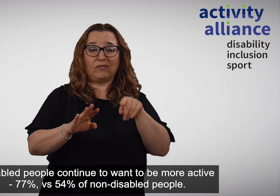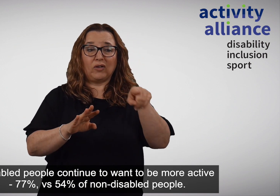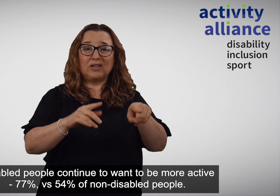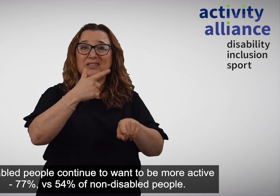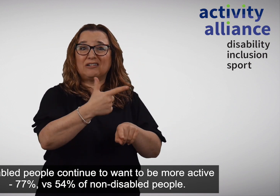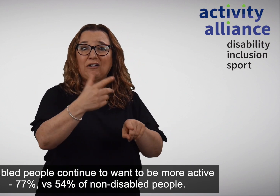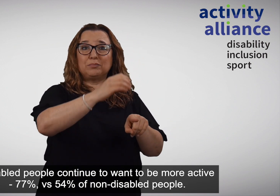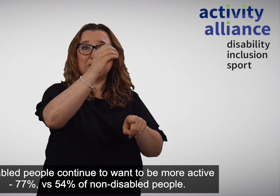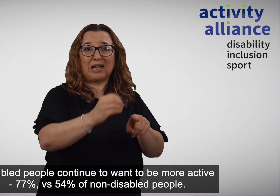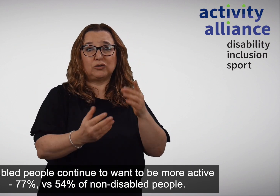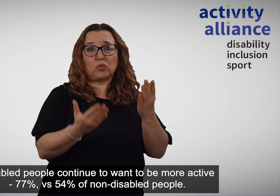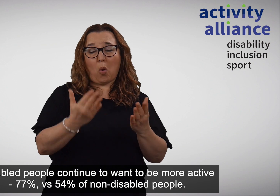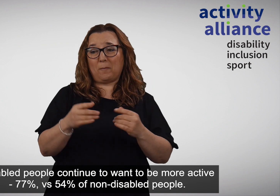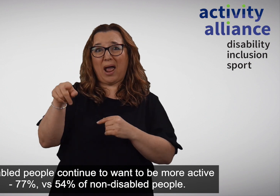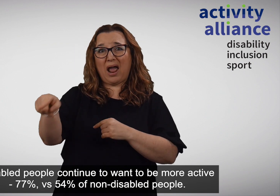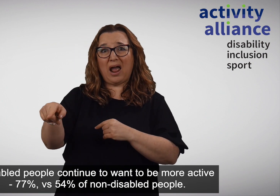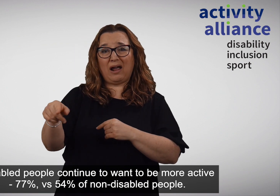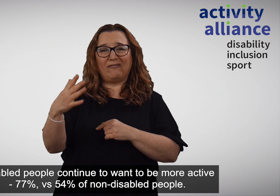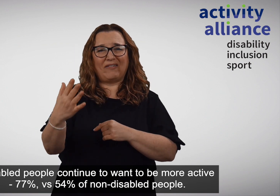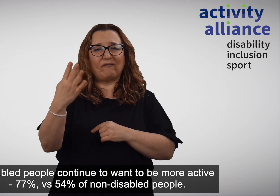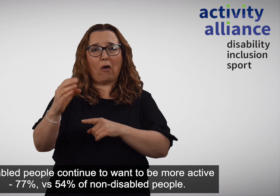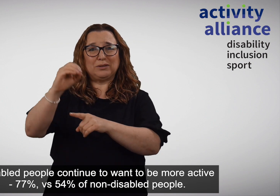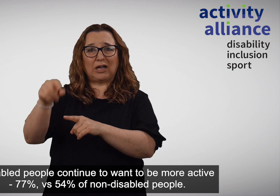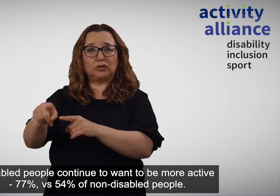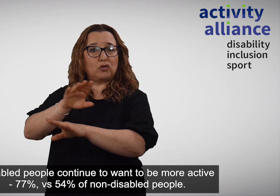77% compared to 54% of non-disabled people.